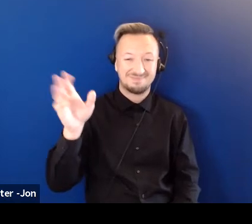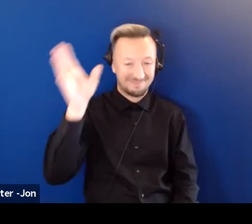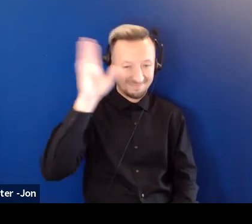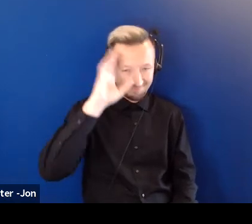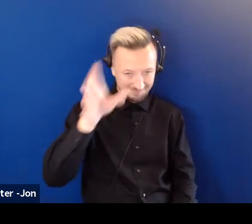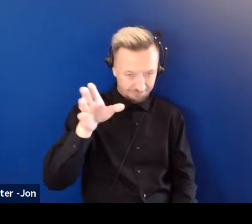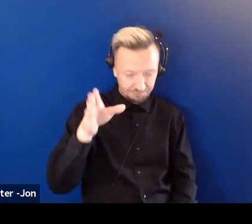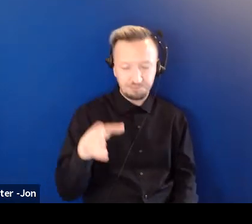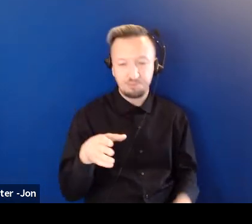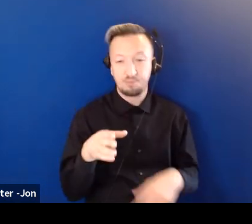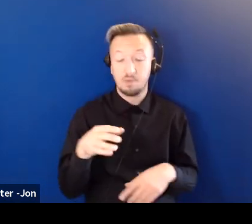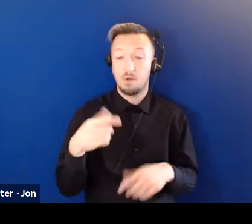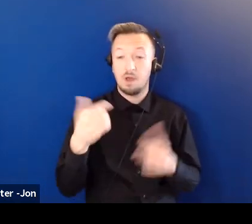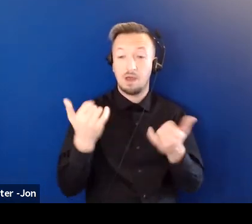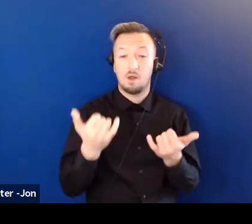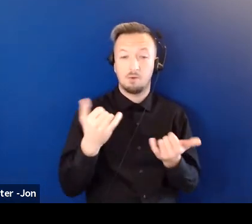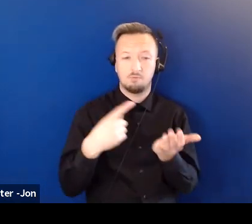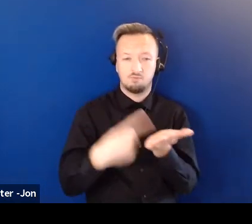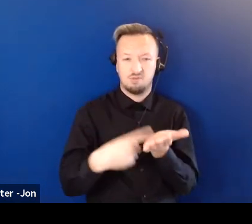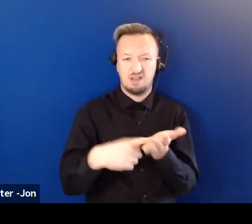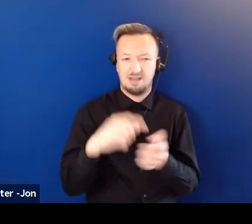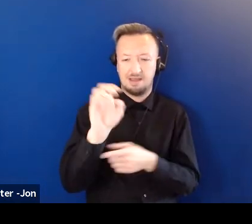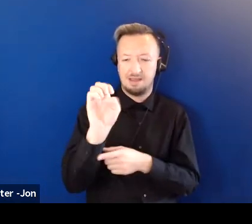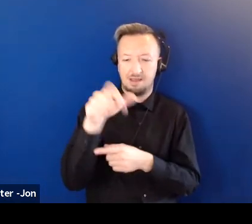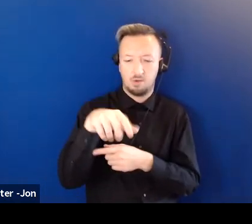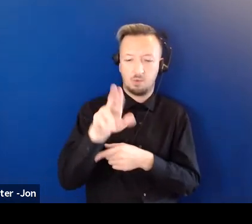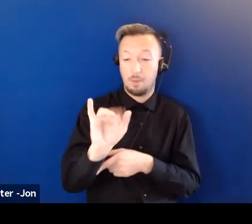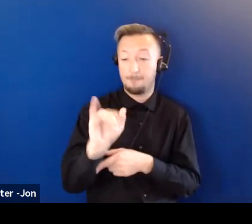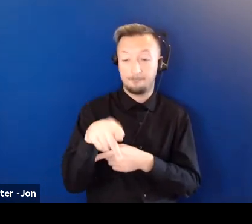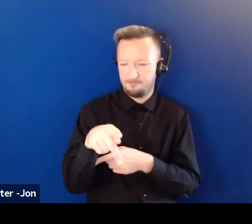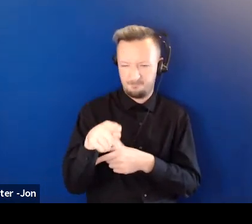Hi, I'm going to talk a bit about EQUIP. So EQUIP is